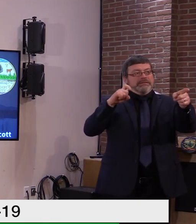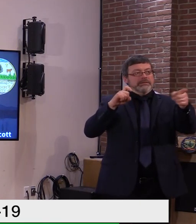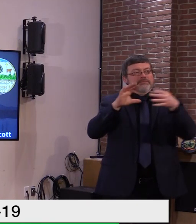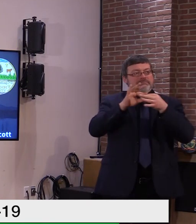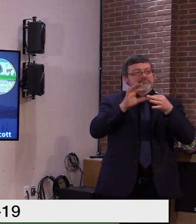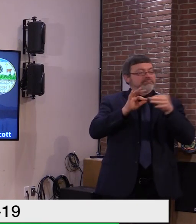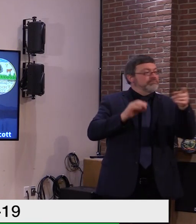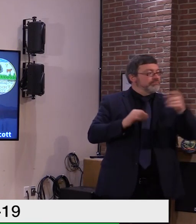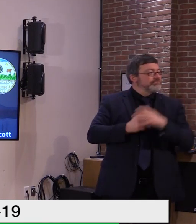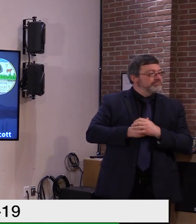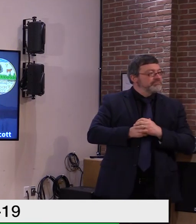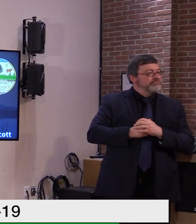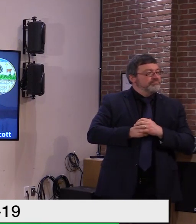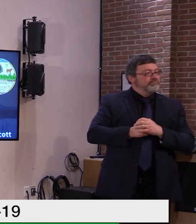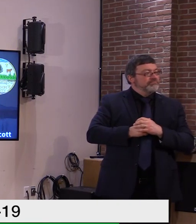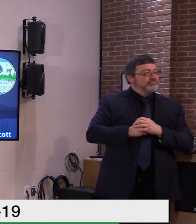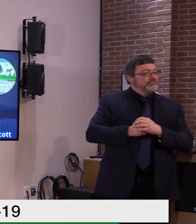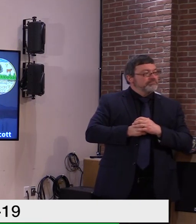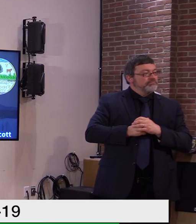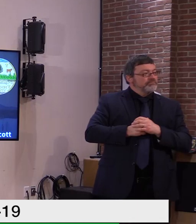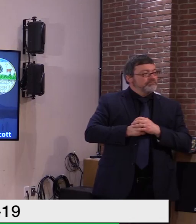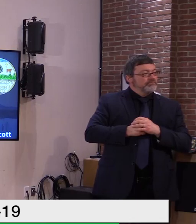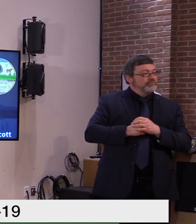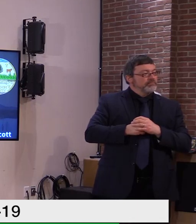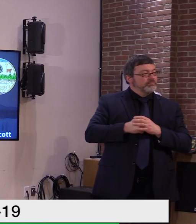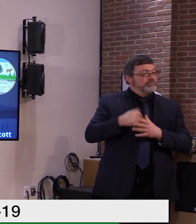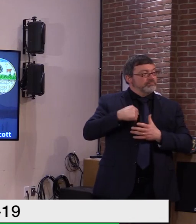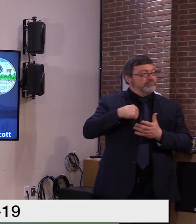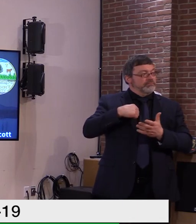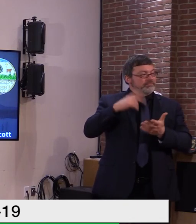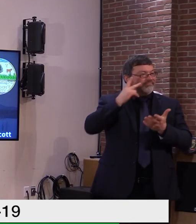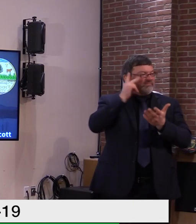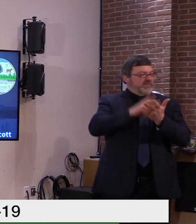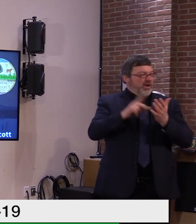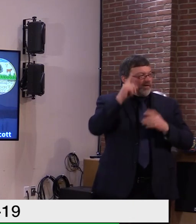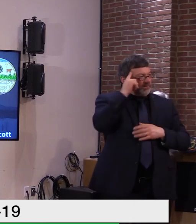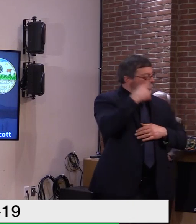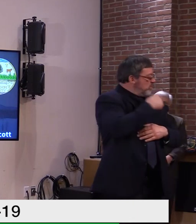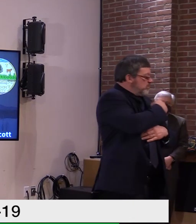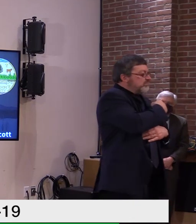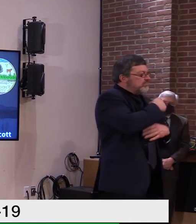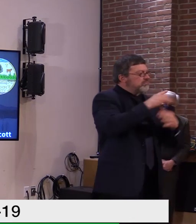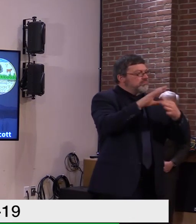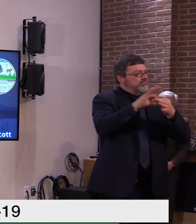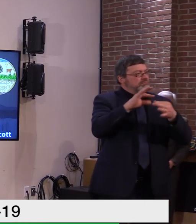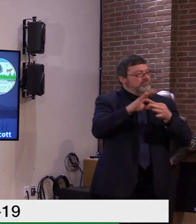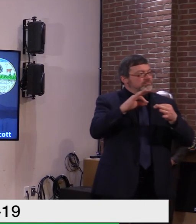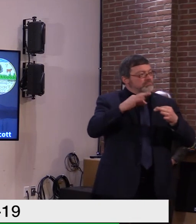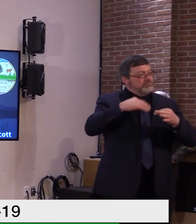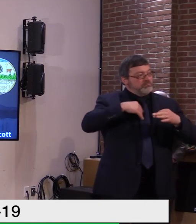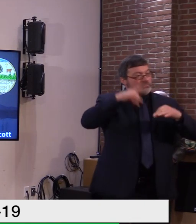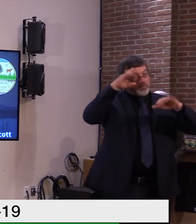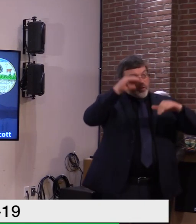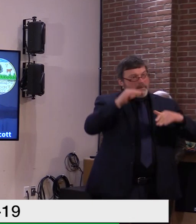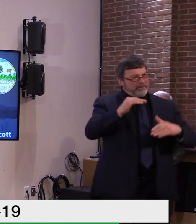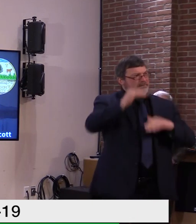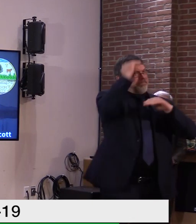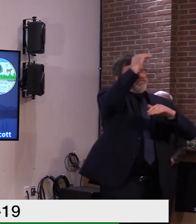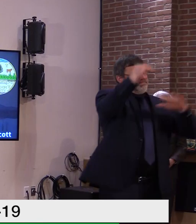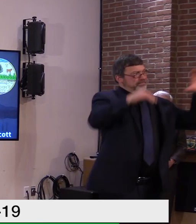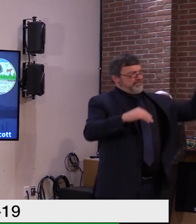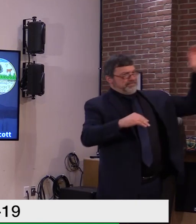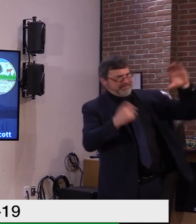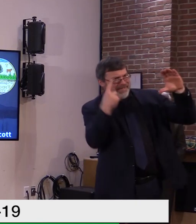as Secretary Smith mentioned, we're not getting as many vaccines as we'd hoped. It appears that, you know, the